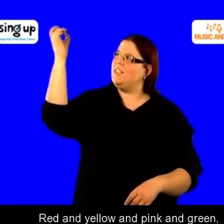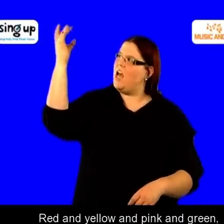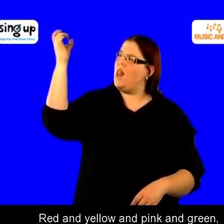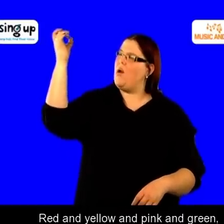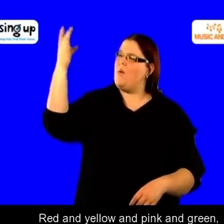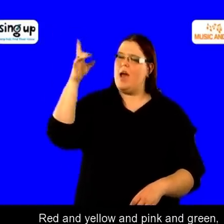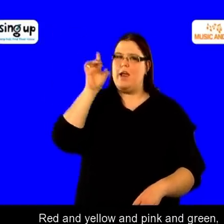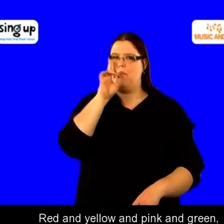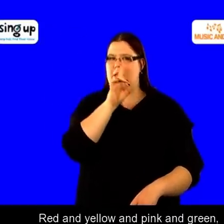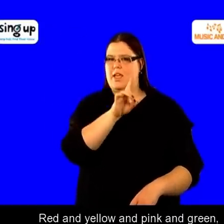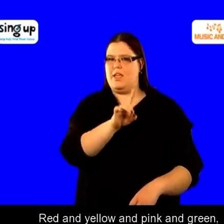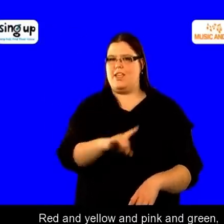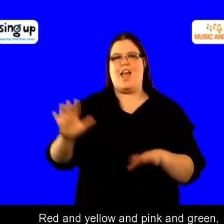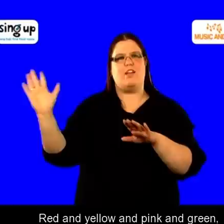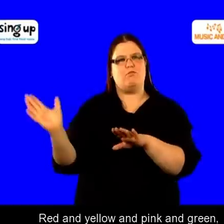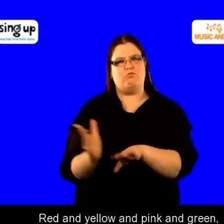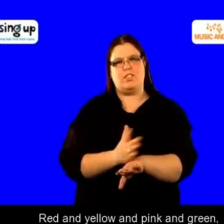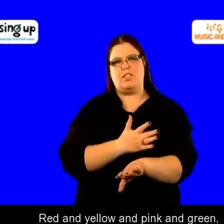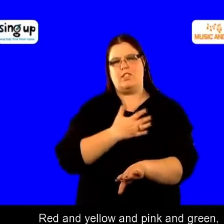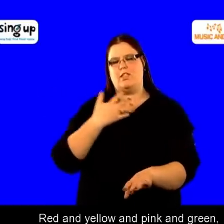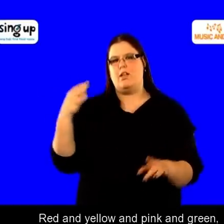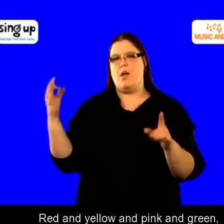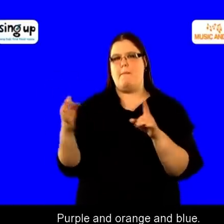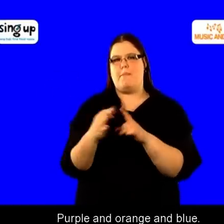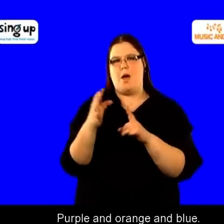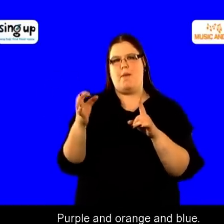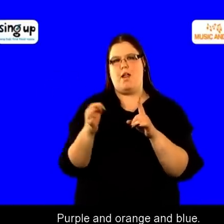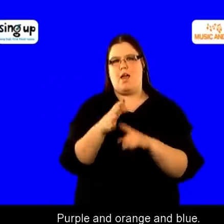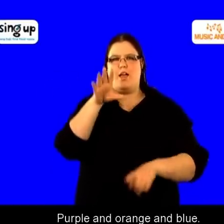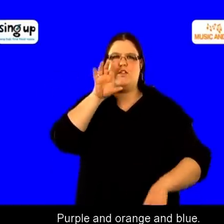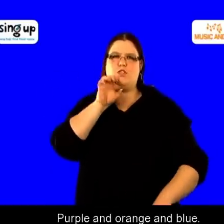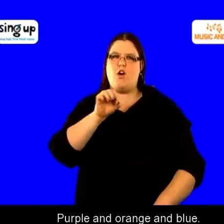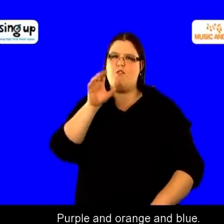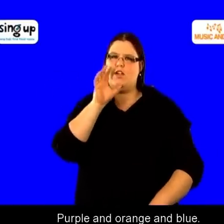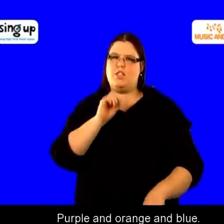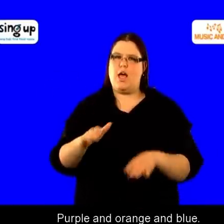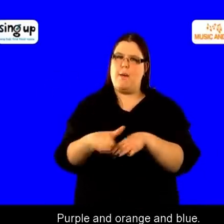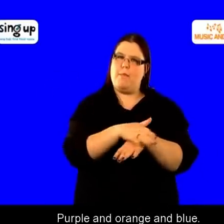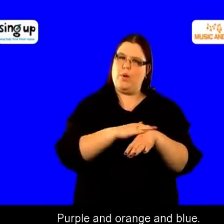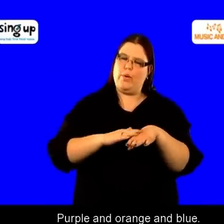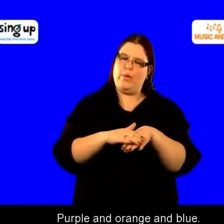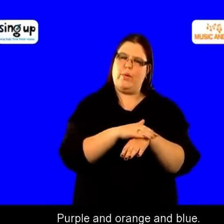yellow and pink and green Purple and orange and blue